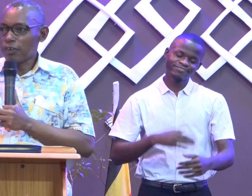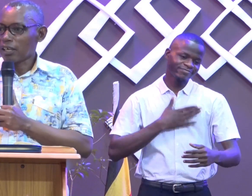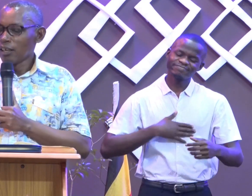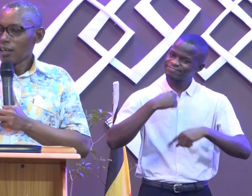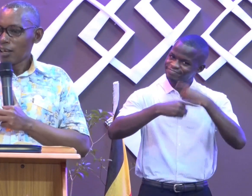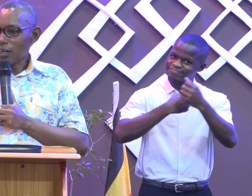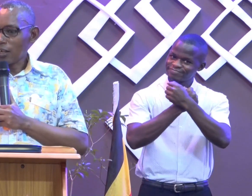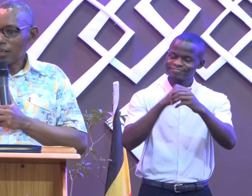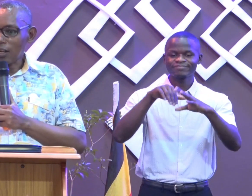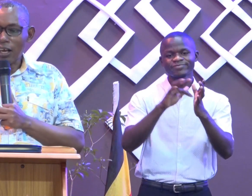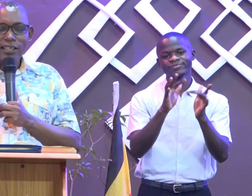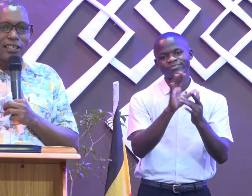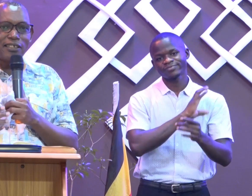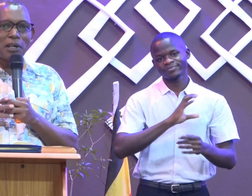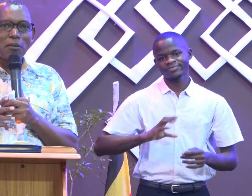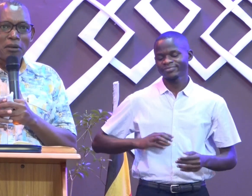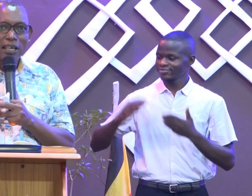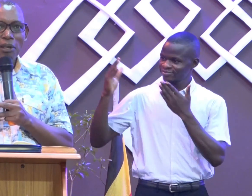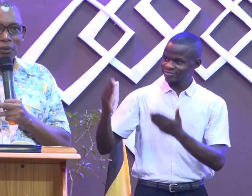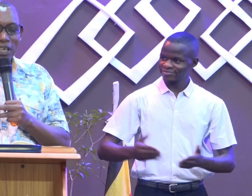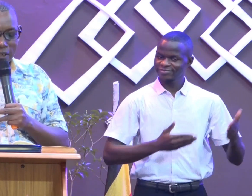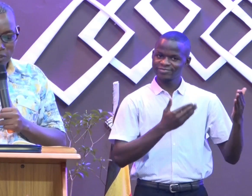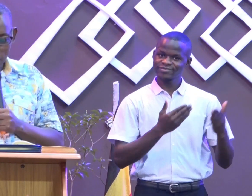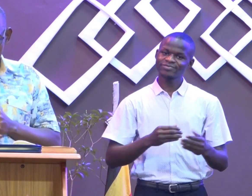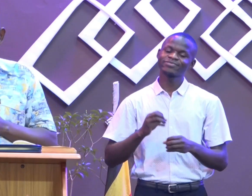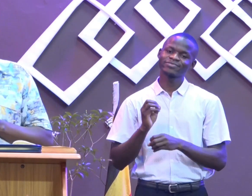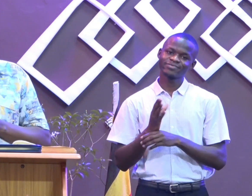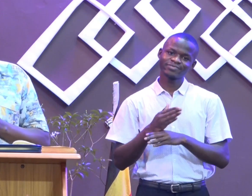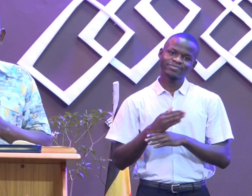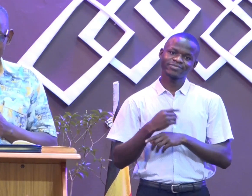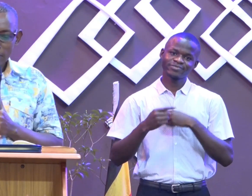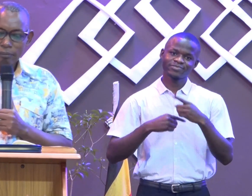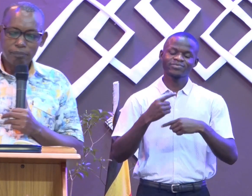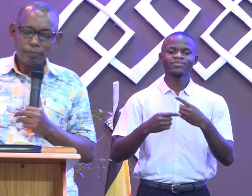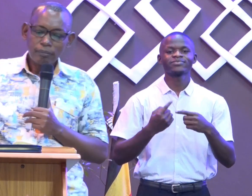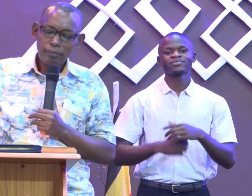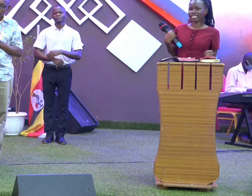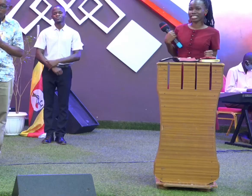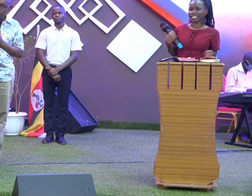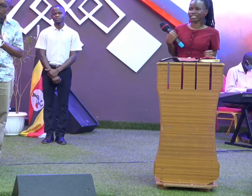mukama wafe. Keep yourself in the Lord. Kanyanize bakama bange batuongere mu kitundu ekisigadde.